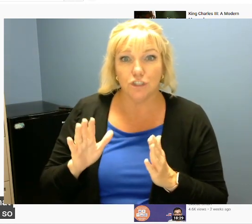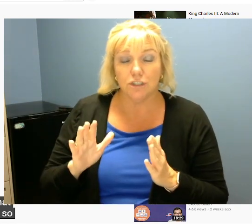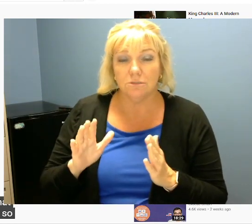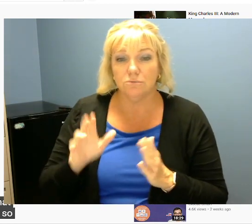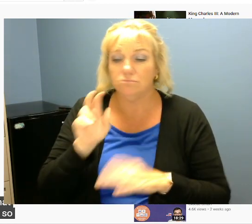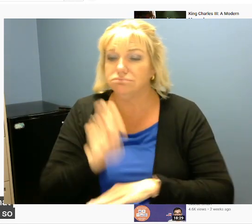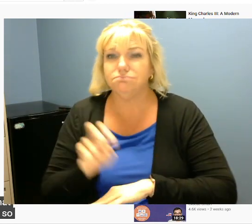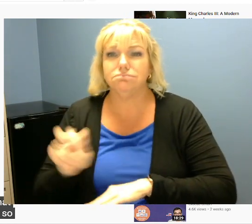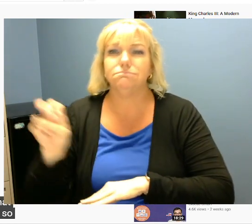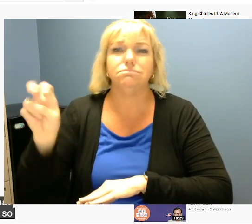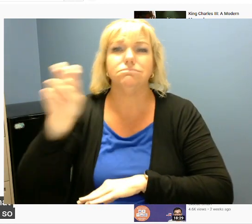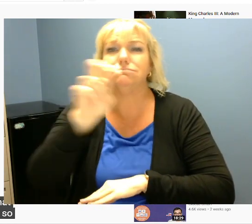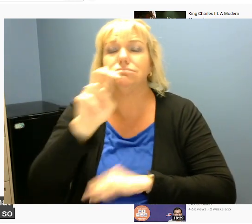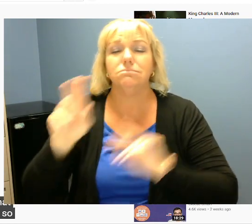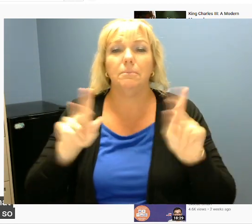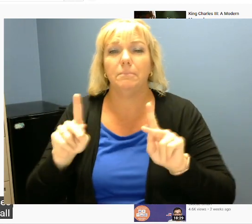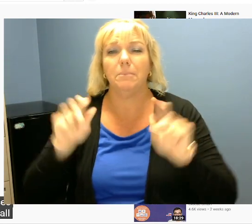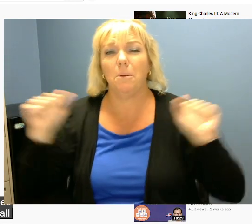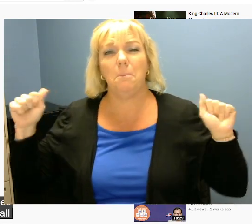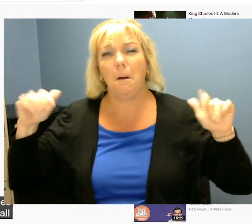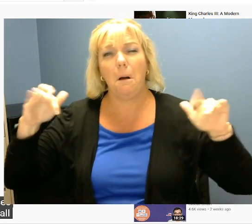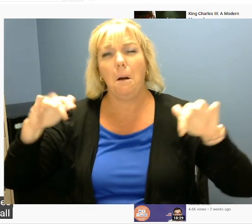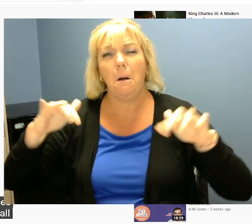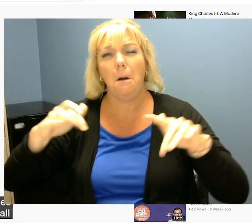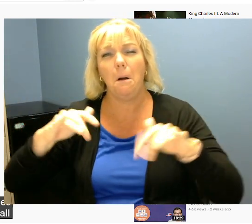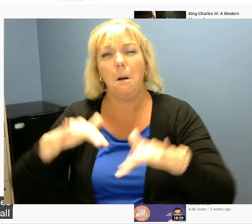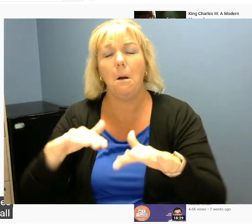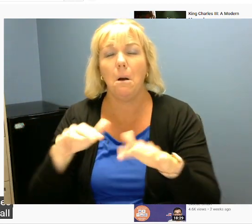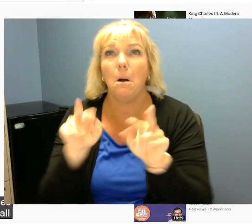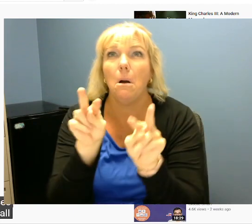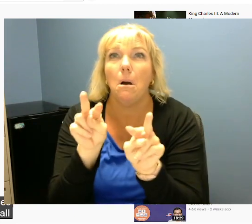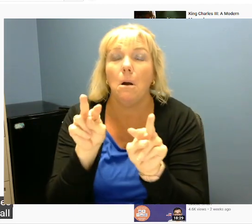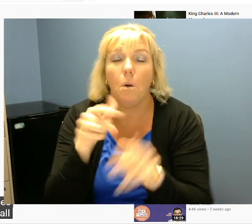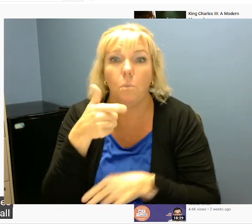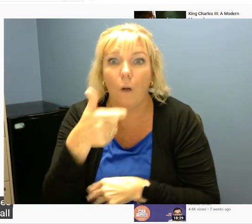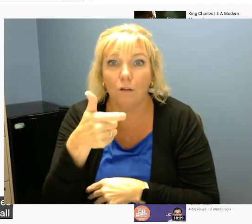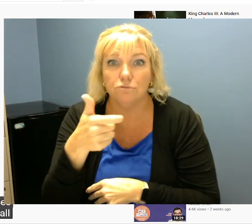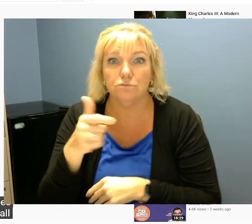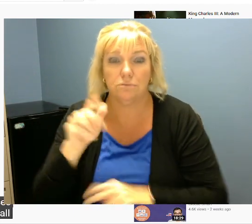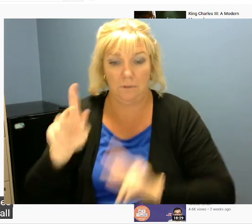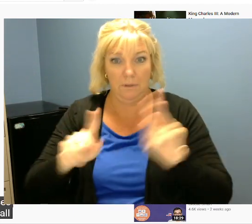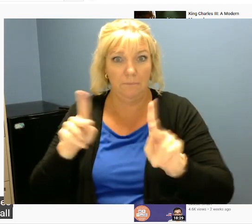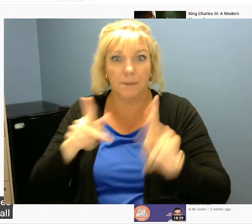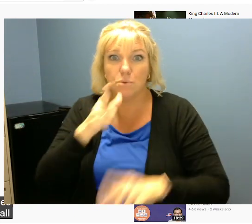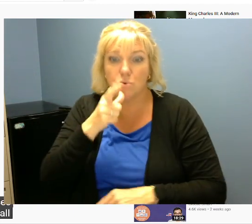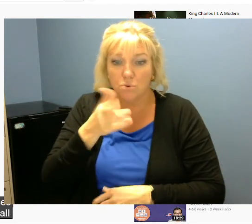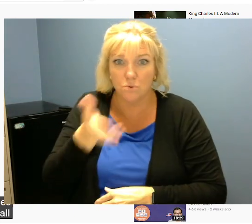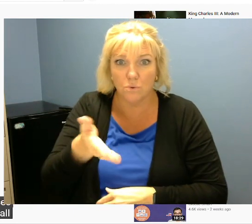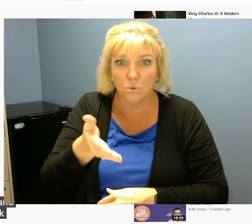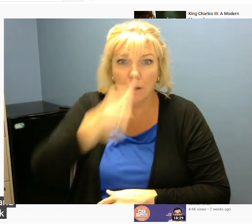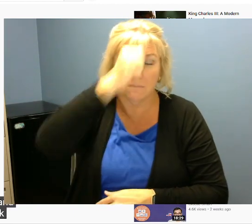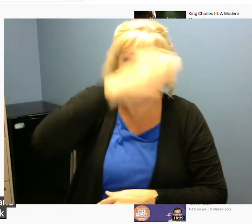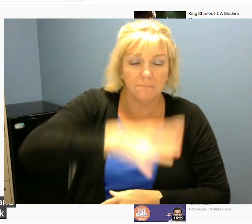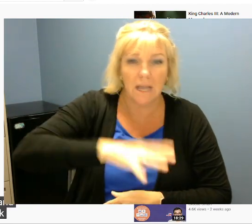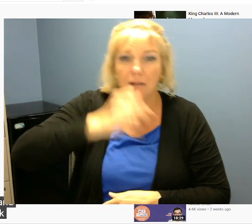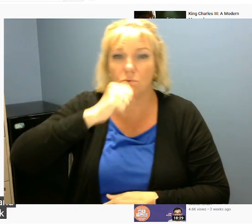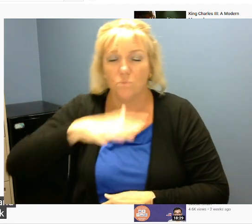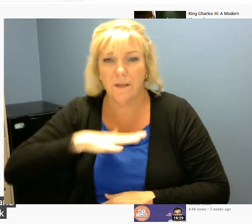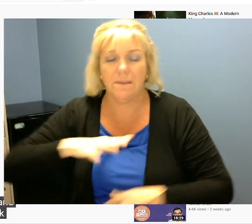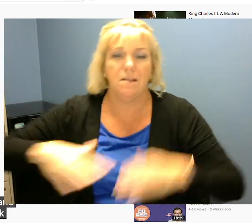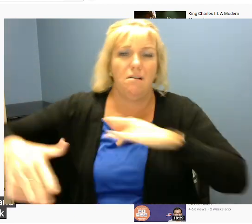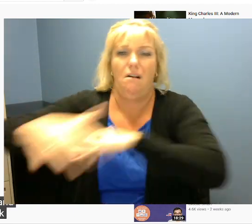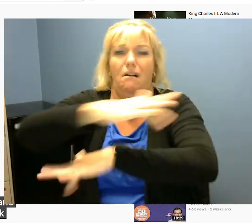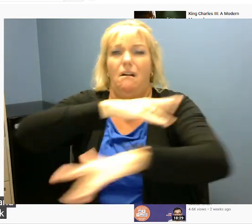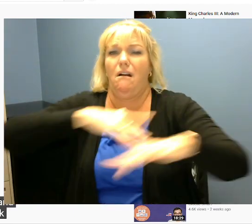crowds of people that would show up in these open fields. And so you'd have people of different classes, of different races, men and women, all staying